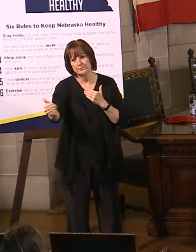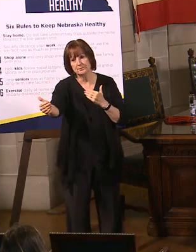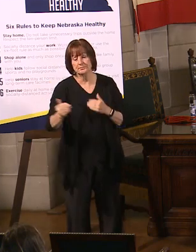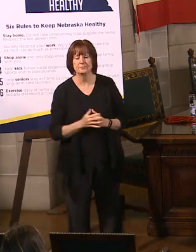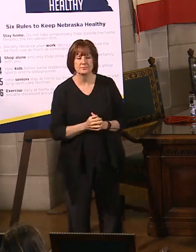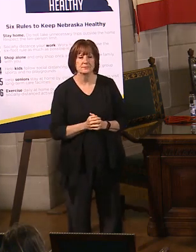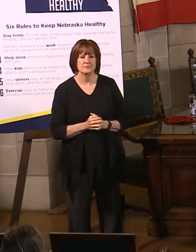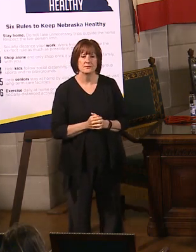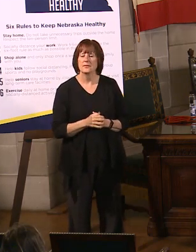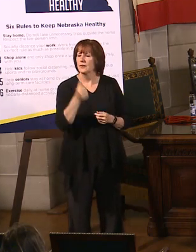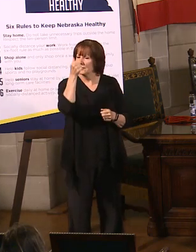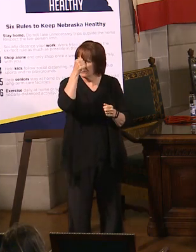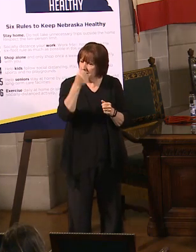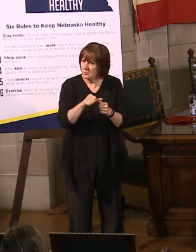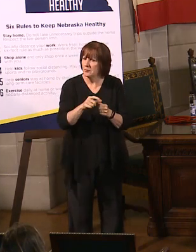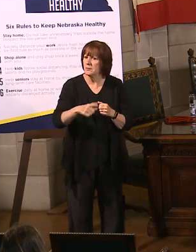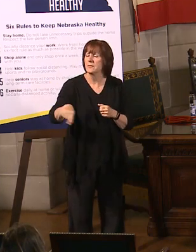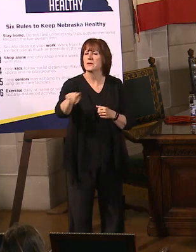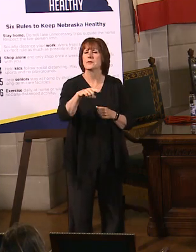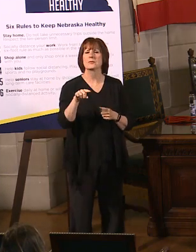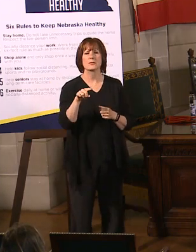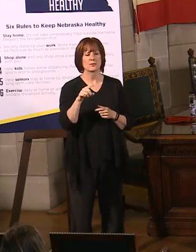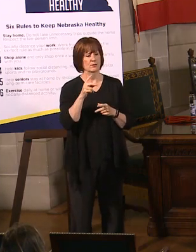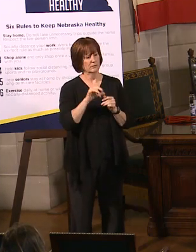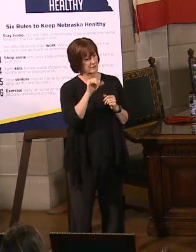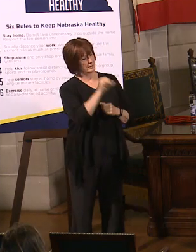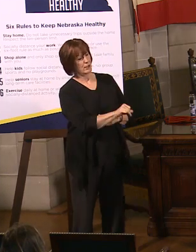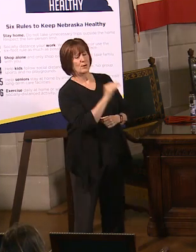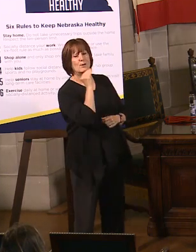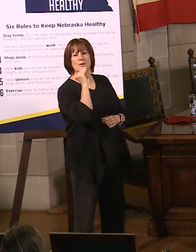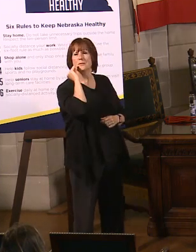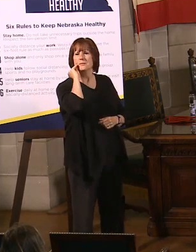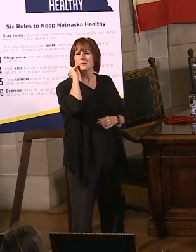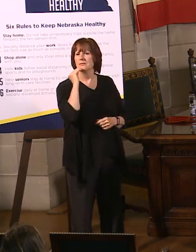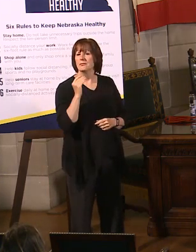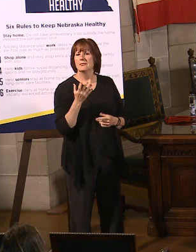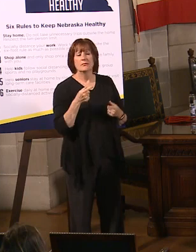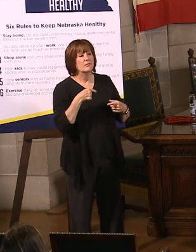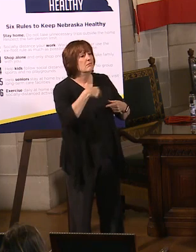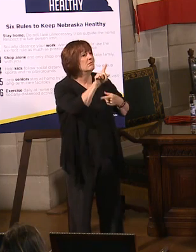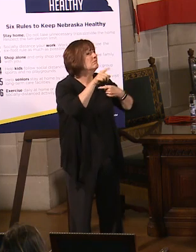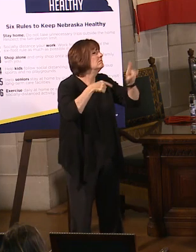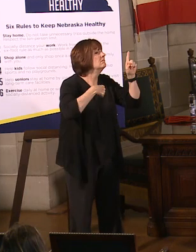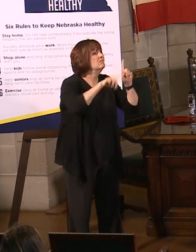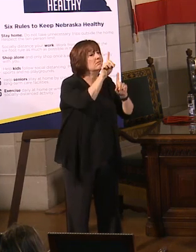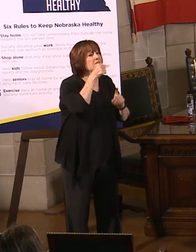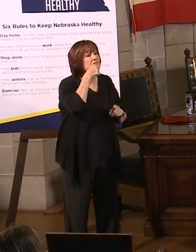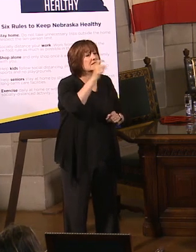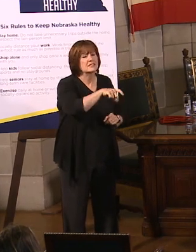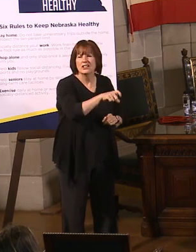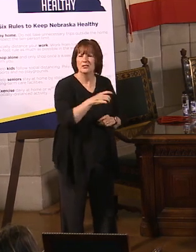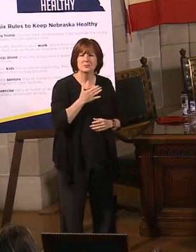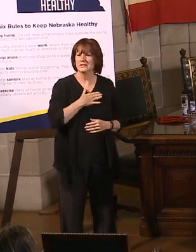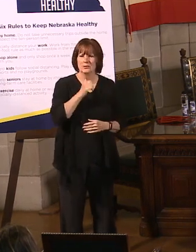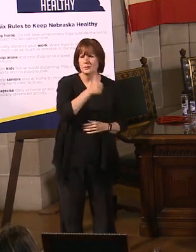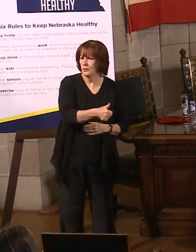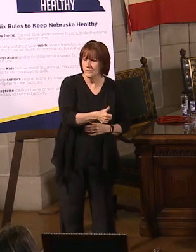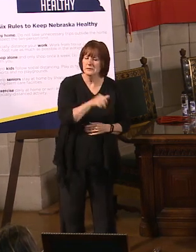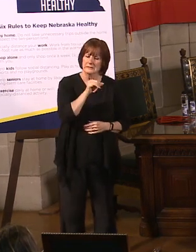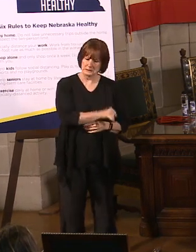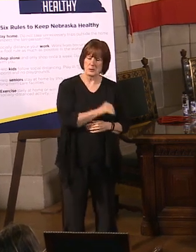So please, again, remember that we want you to stay home. Don't make unnecessary trips outside the household. Try to stay home when you